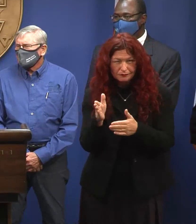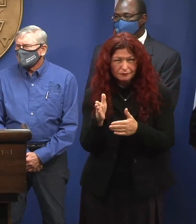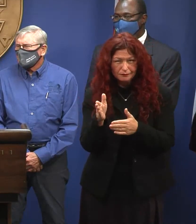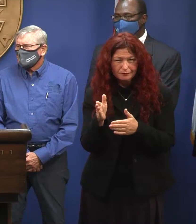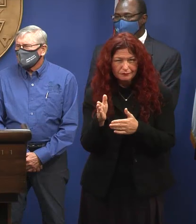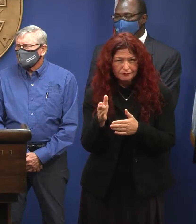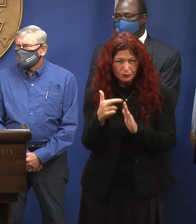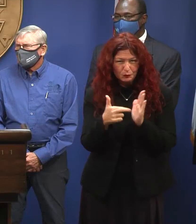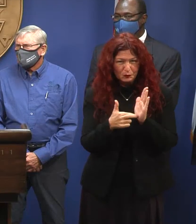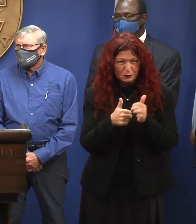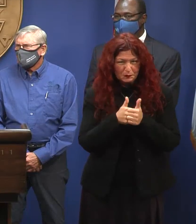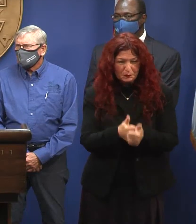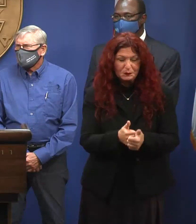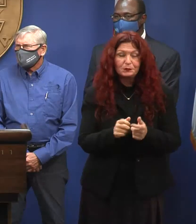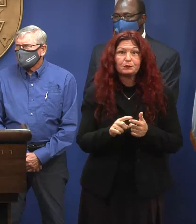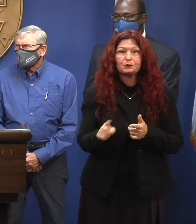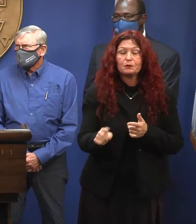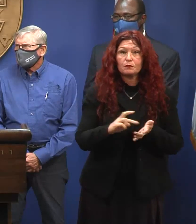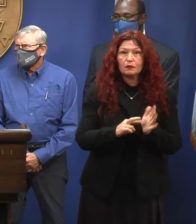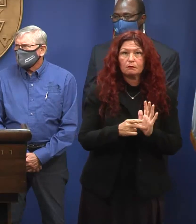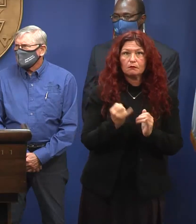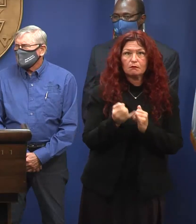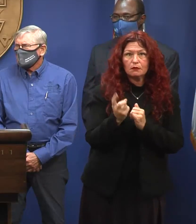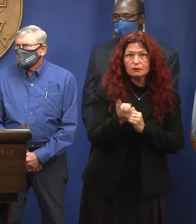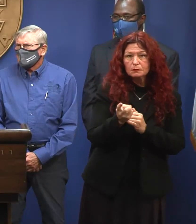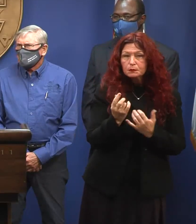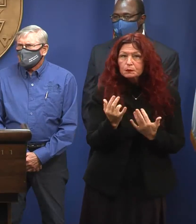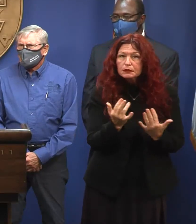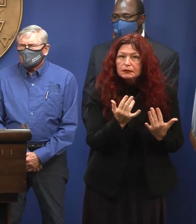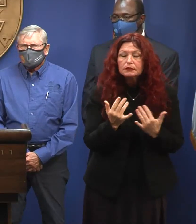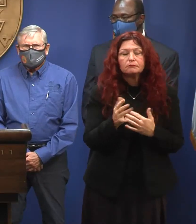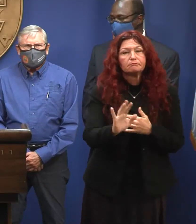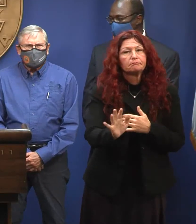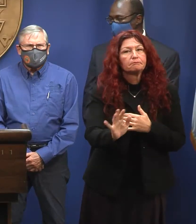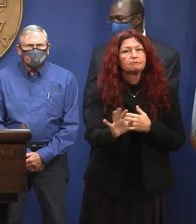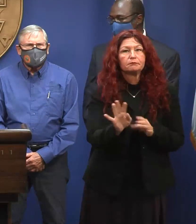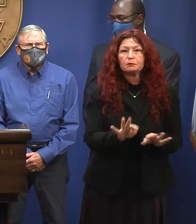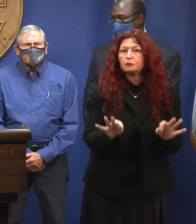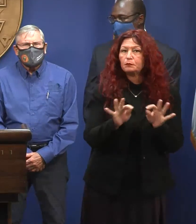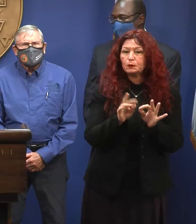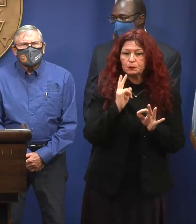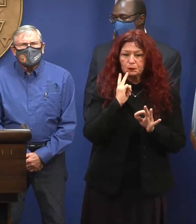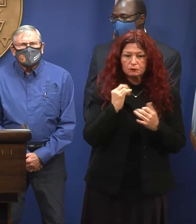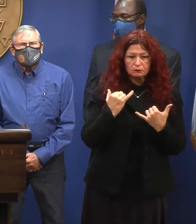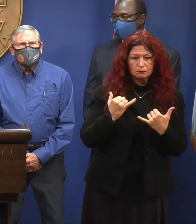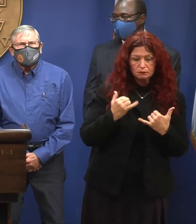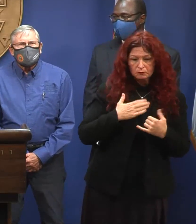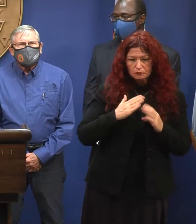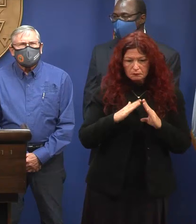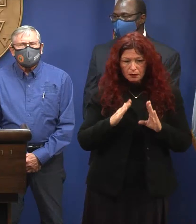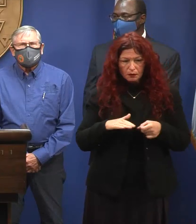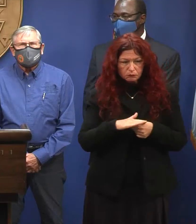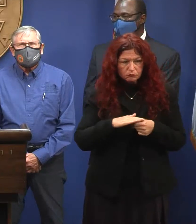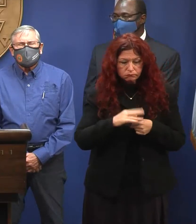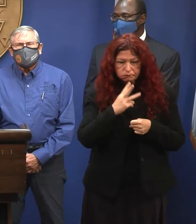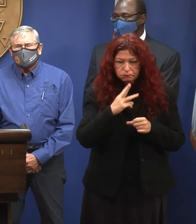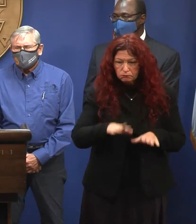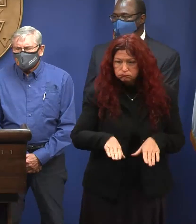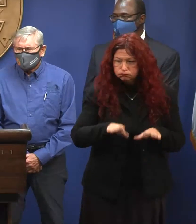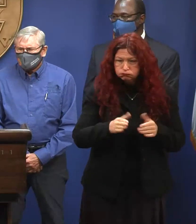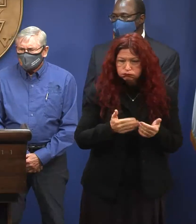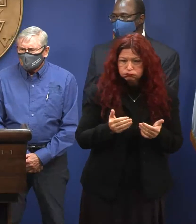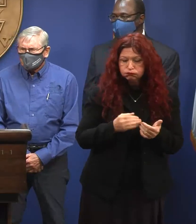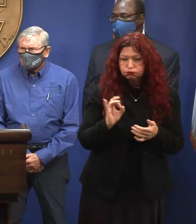not wait until a storm is coming your way. Check it out now. Are you in one of those areas? Have your plan ready,